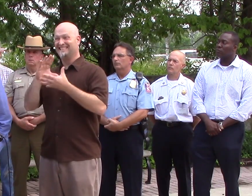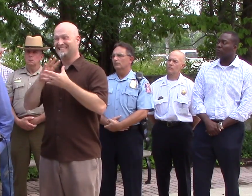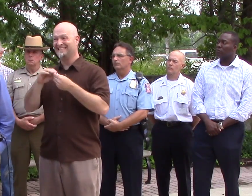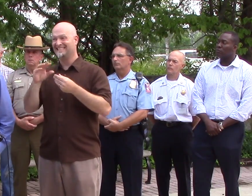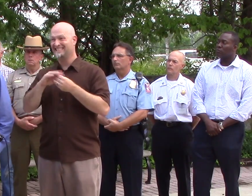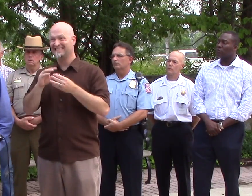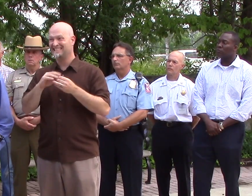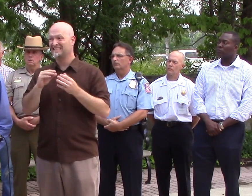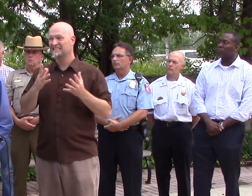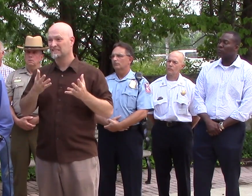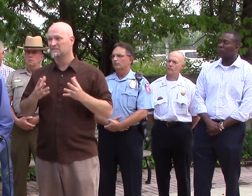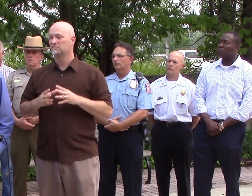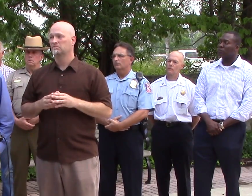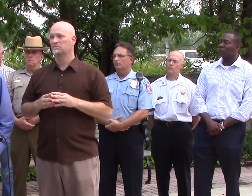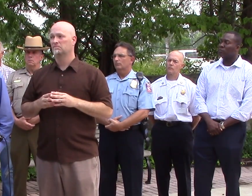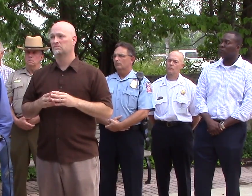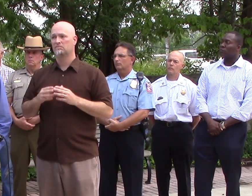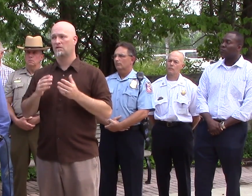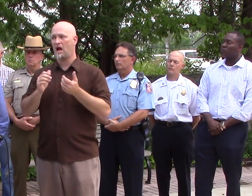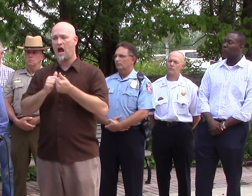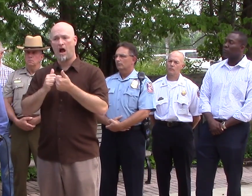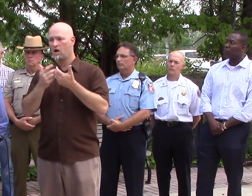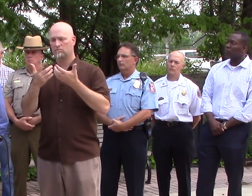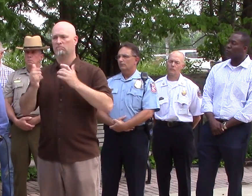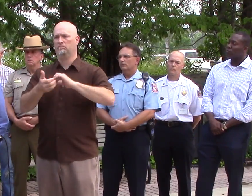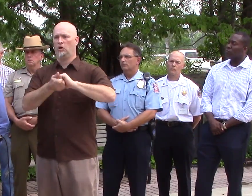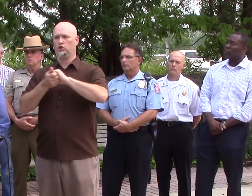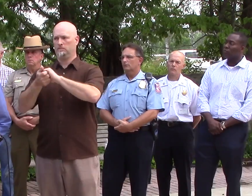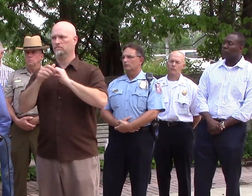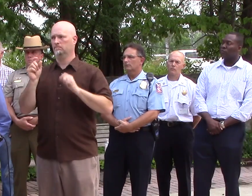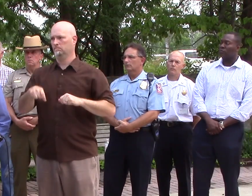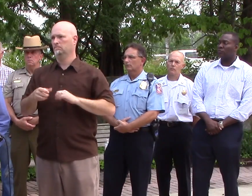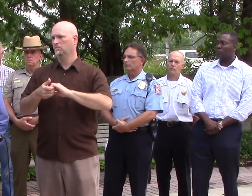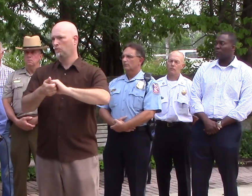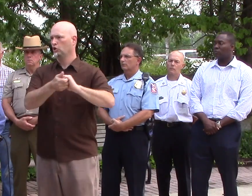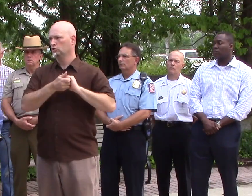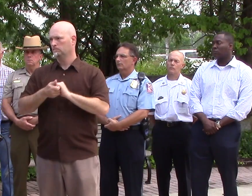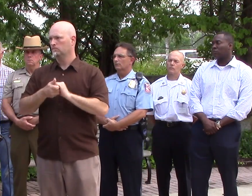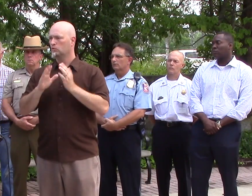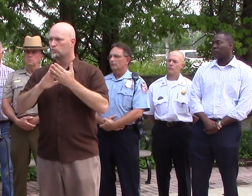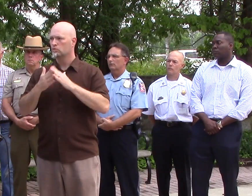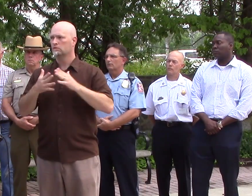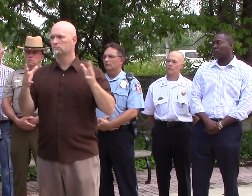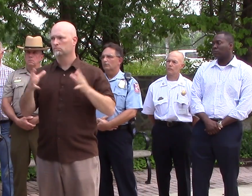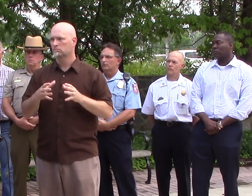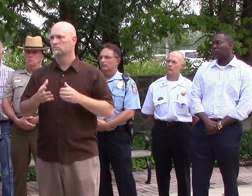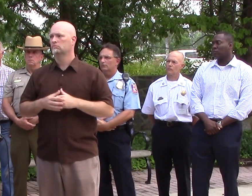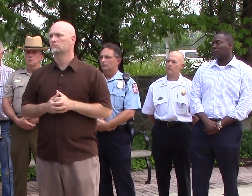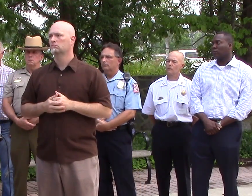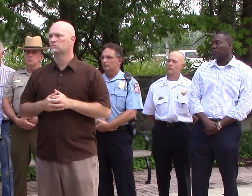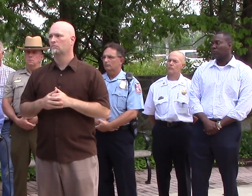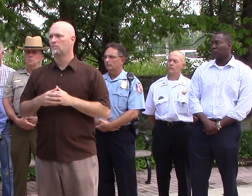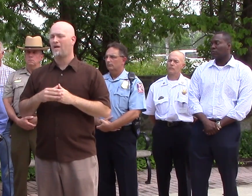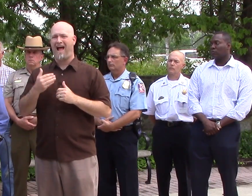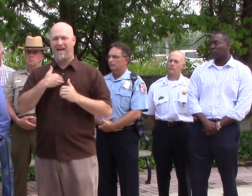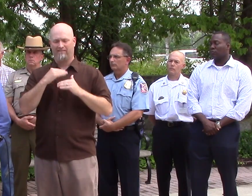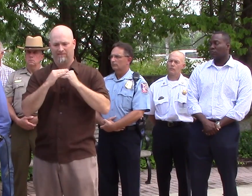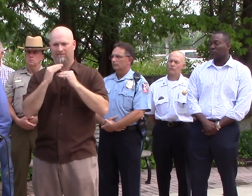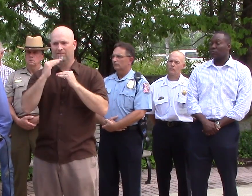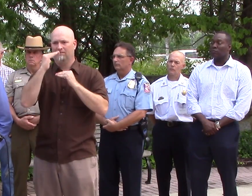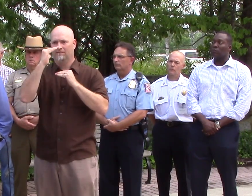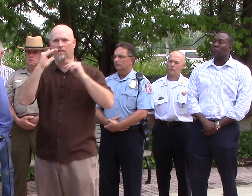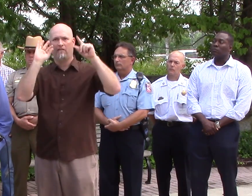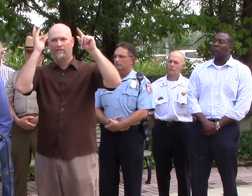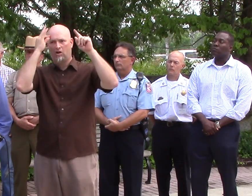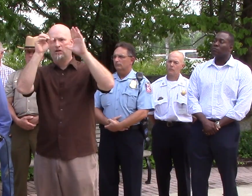partnerships in our community, as well as just the different layers of government, from federal to state, and